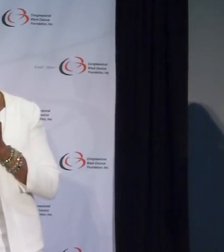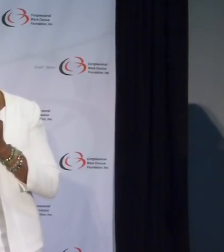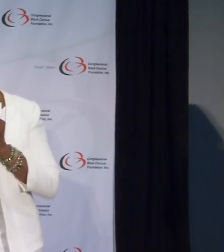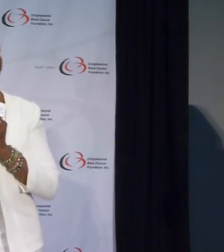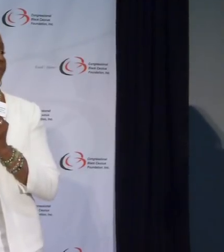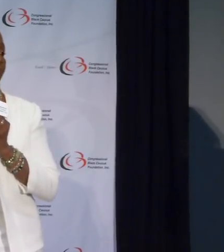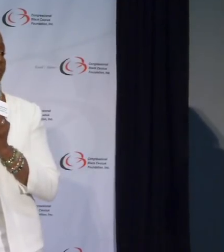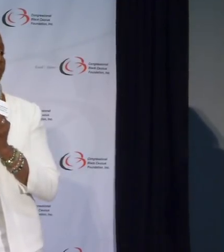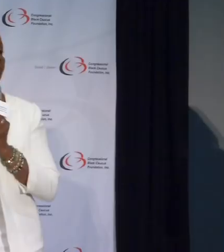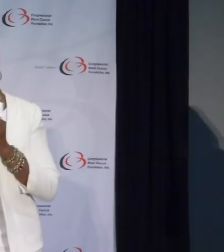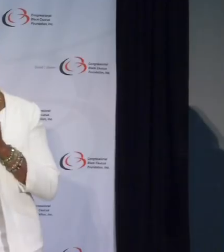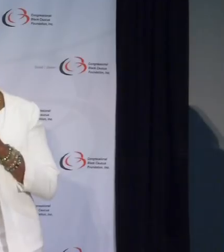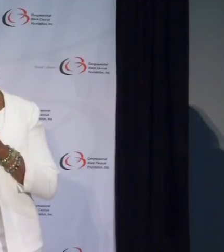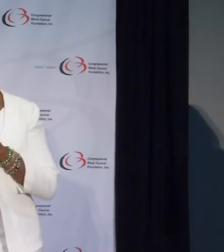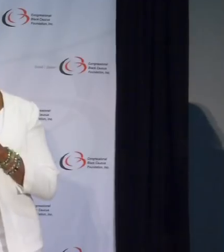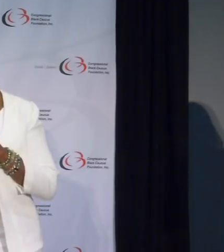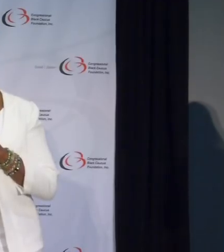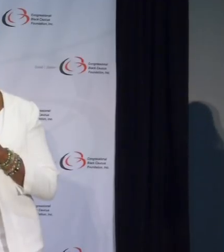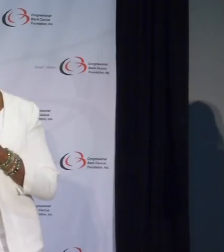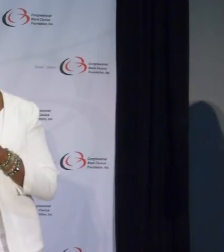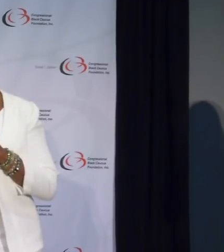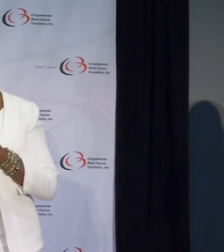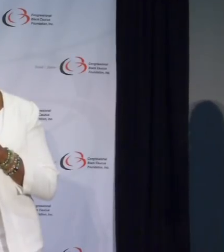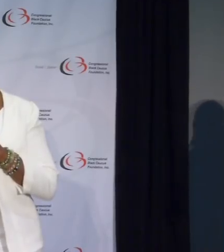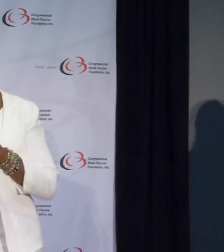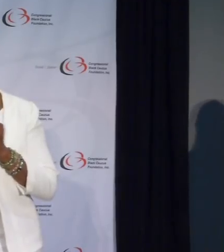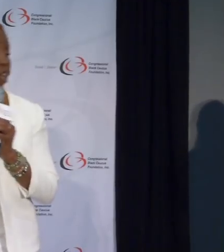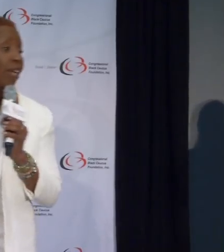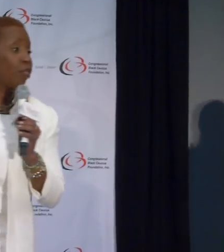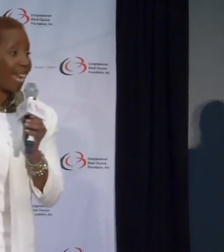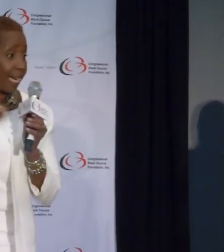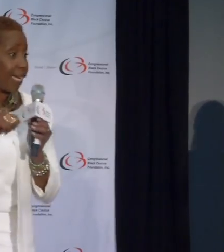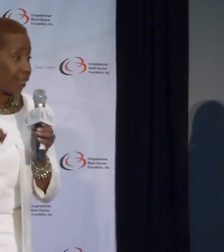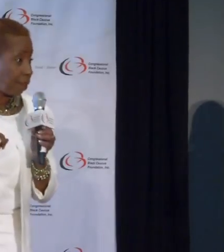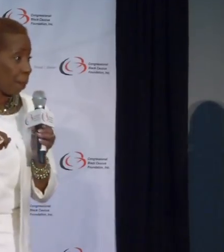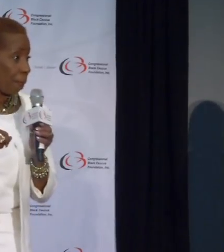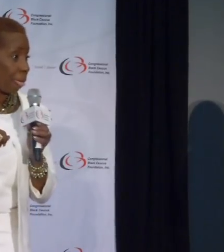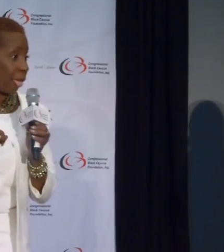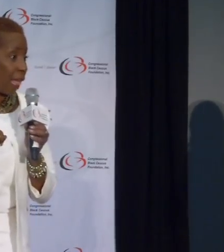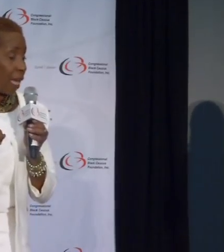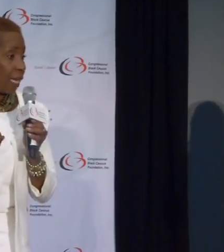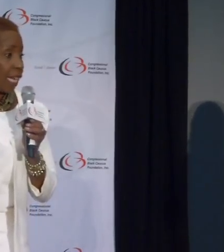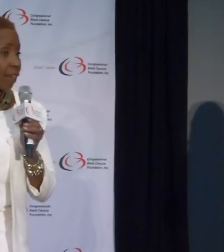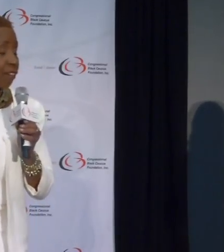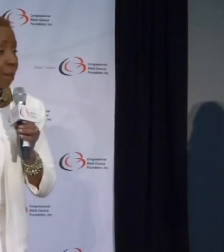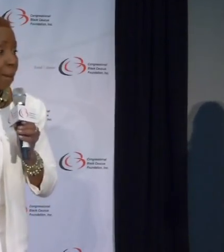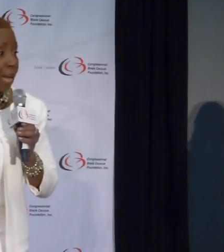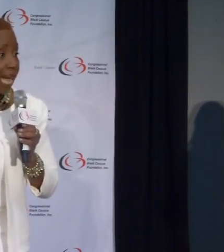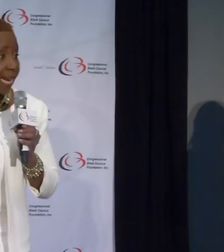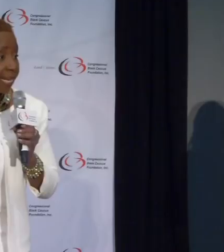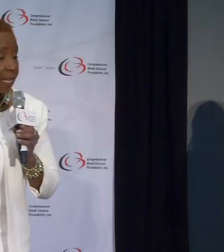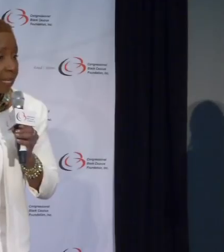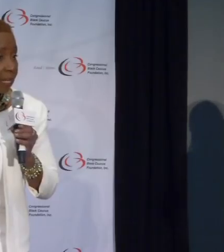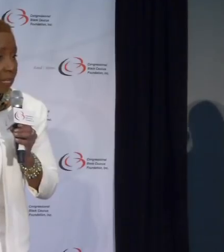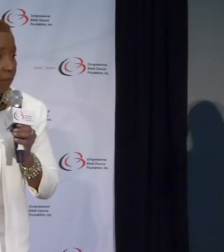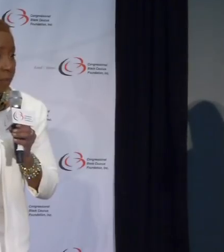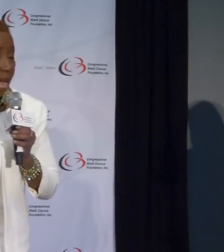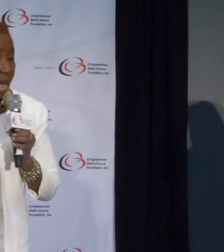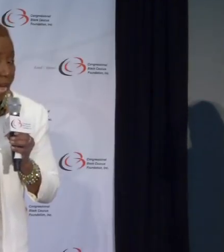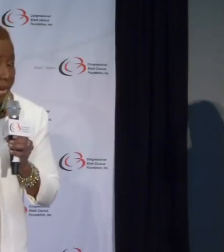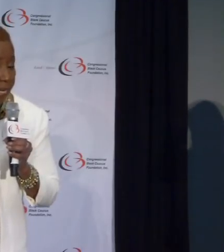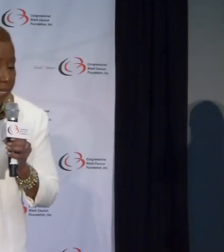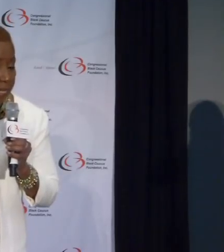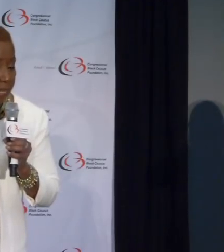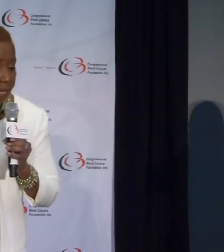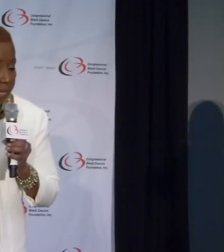I forgive. And I recognized that was not gonna work. So I started writing it. Take it from my mind, through